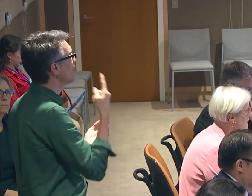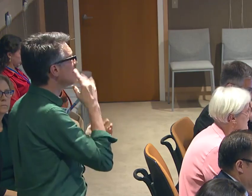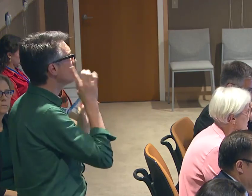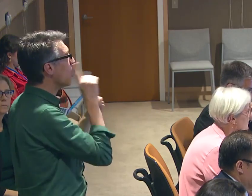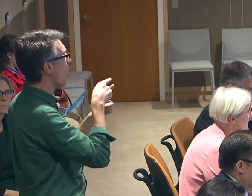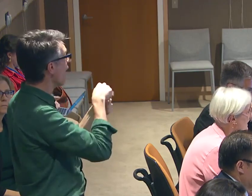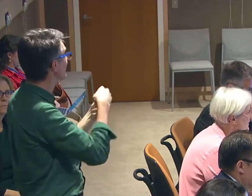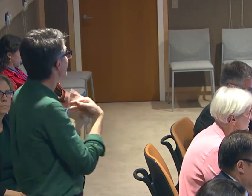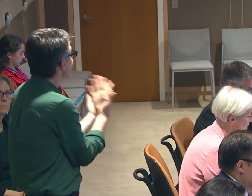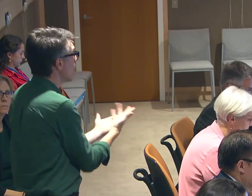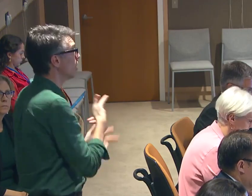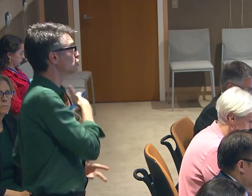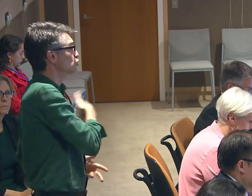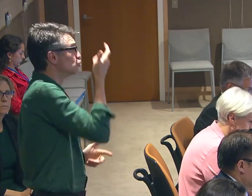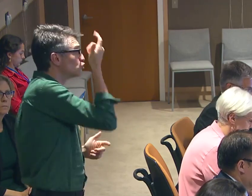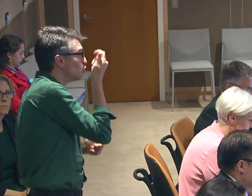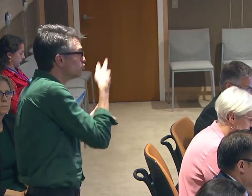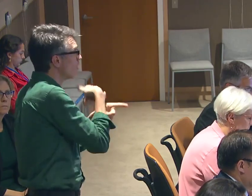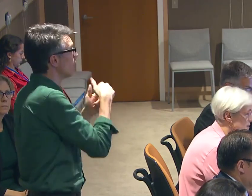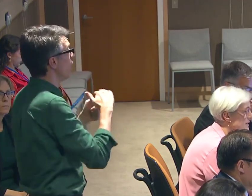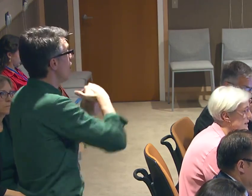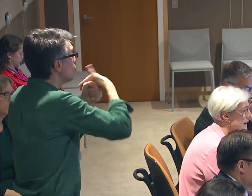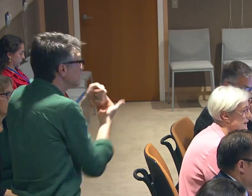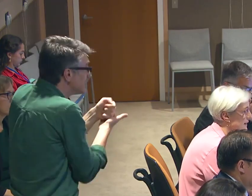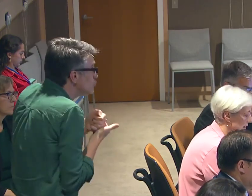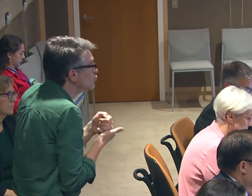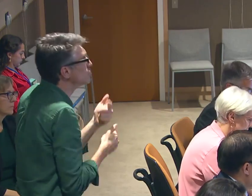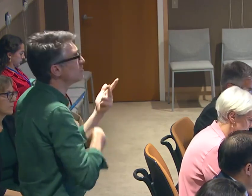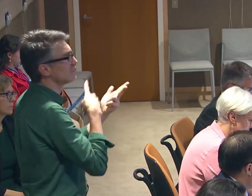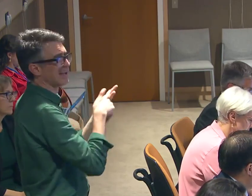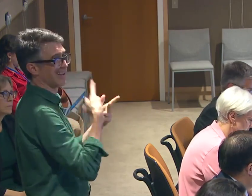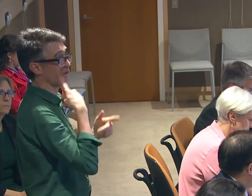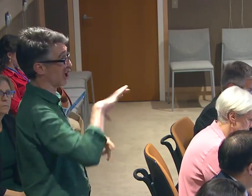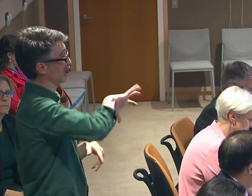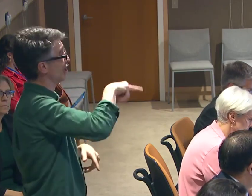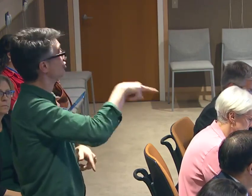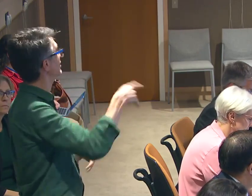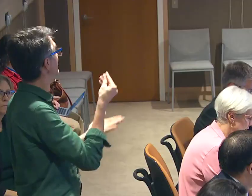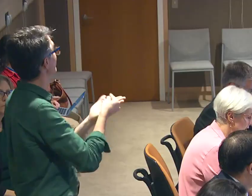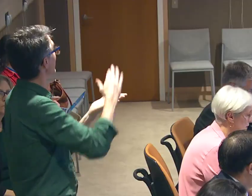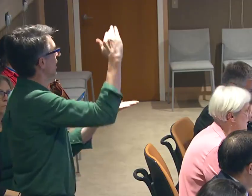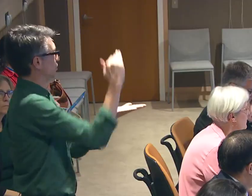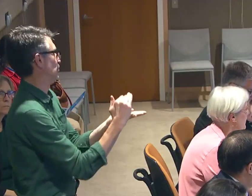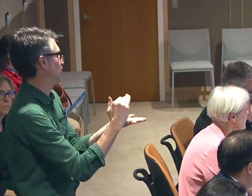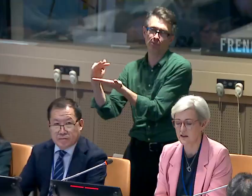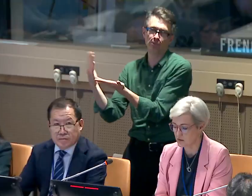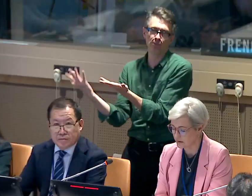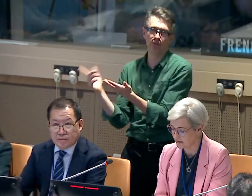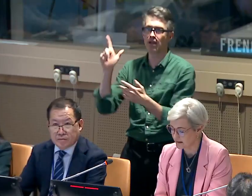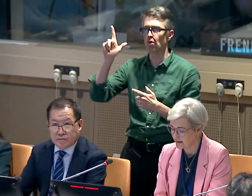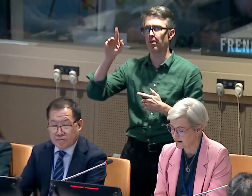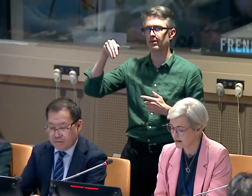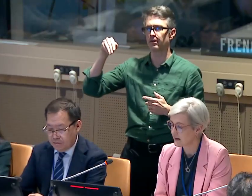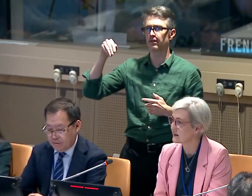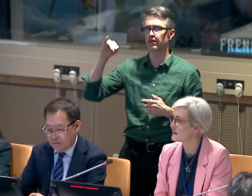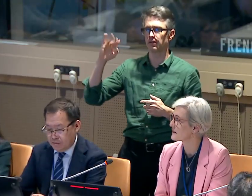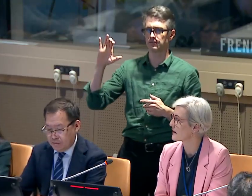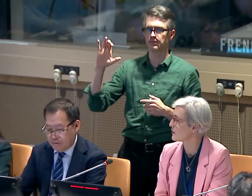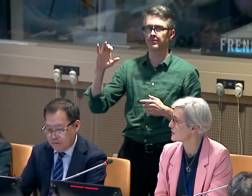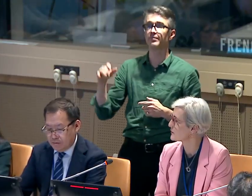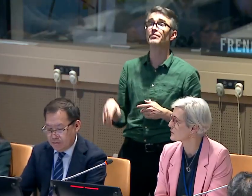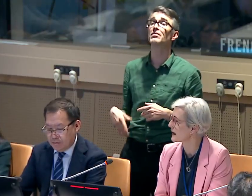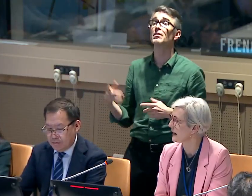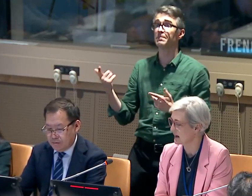in low and middle income countries. And a special thanks goes to the government of Sierra Leone,